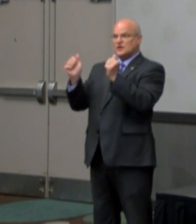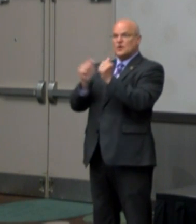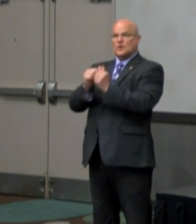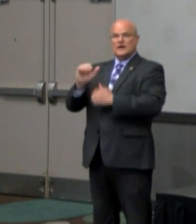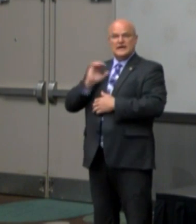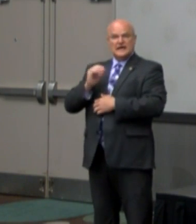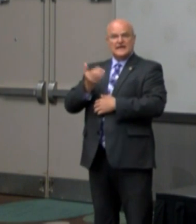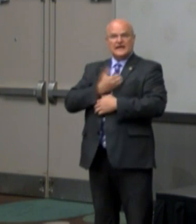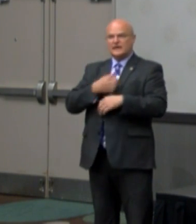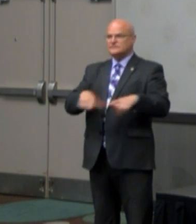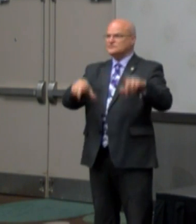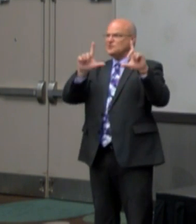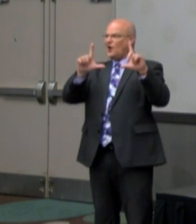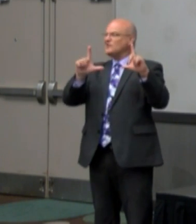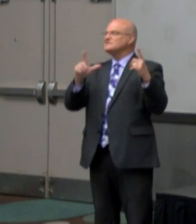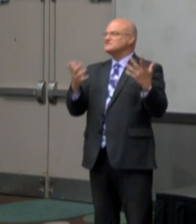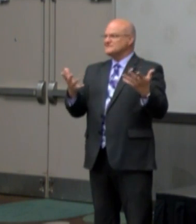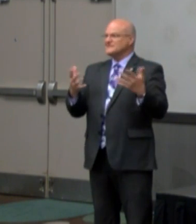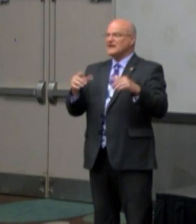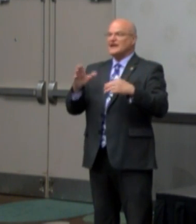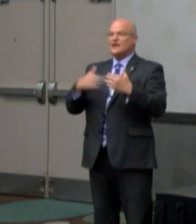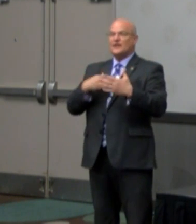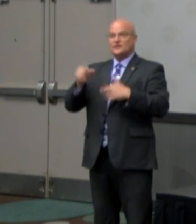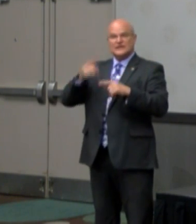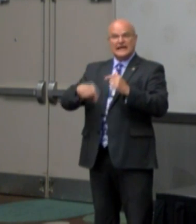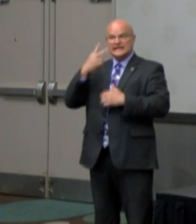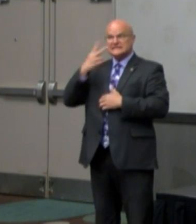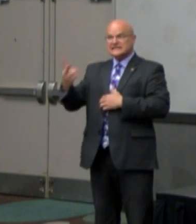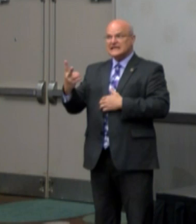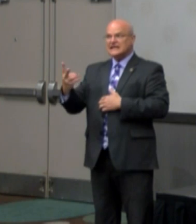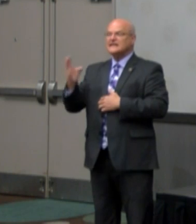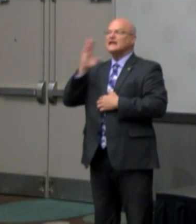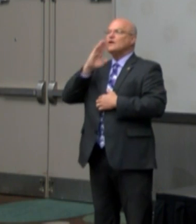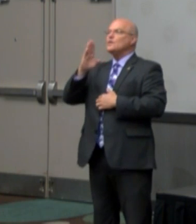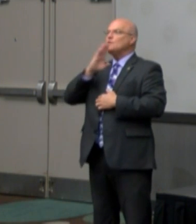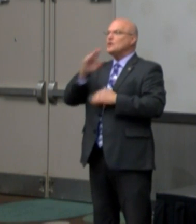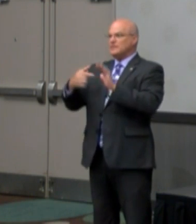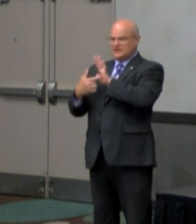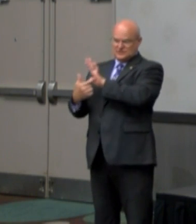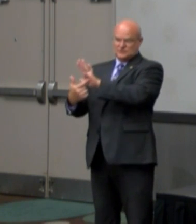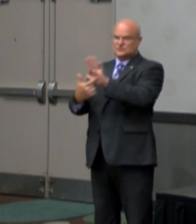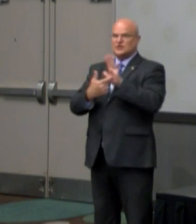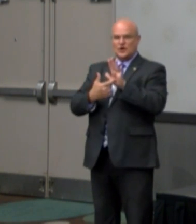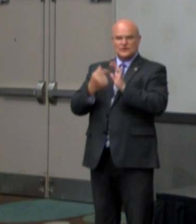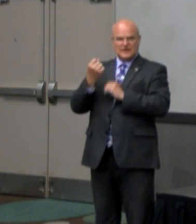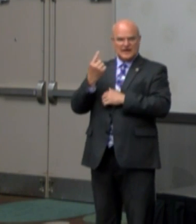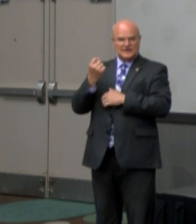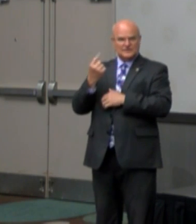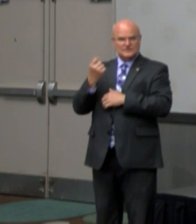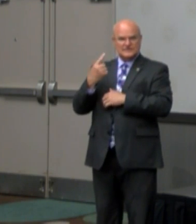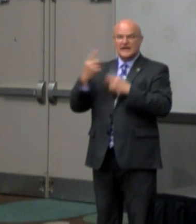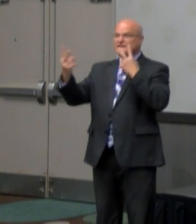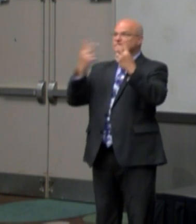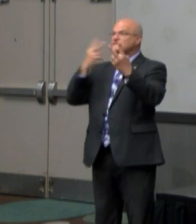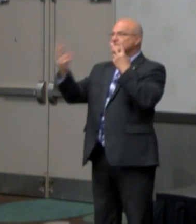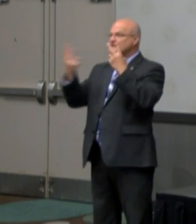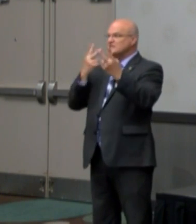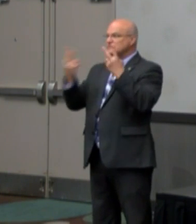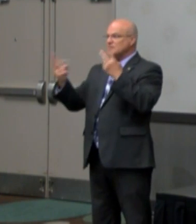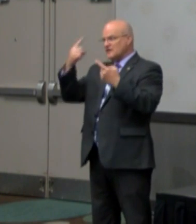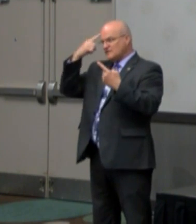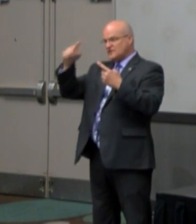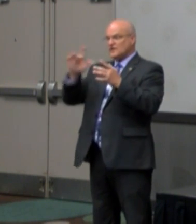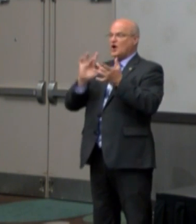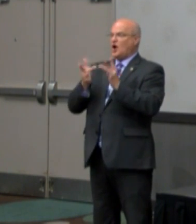with our charts, and although you can't see them all, they will be portrayed, I understand, visually to